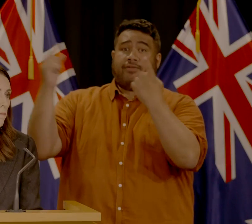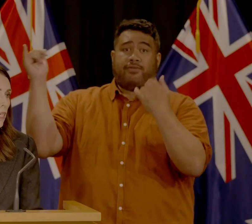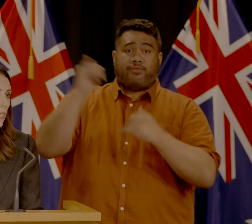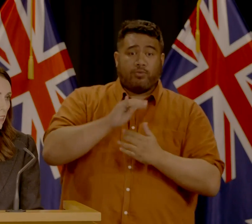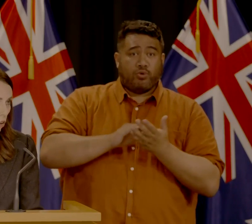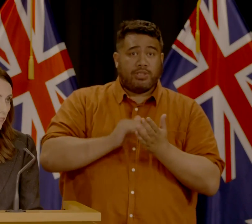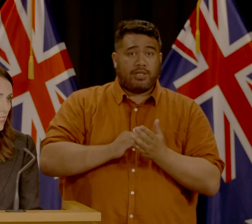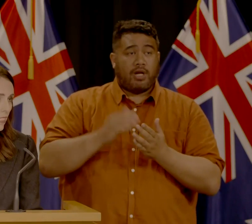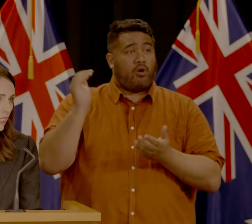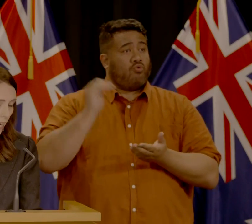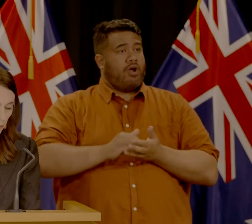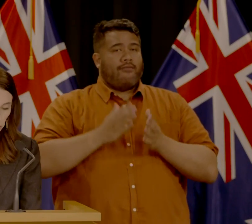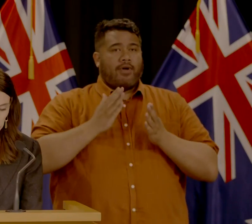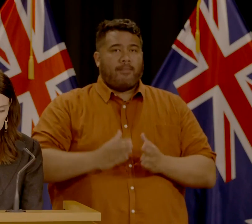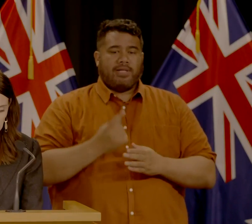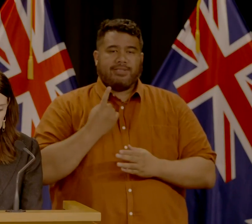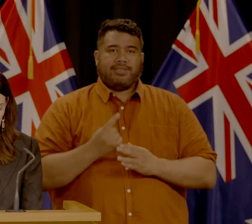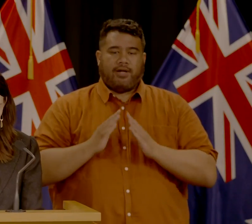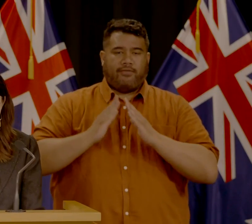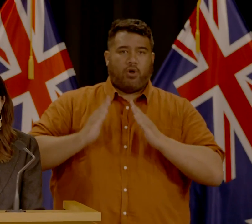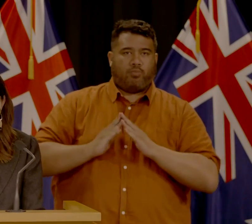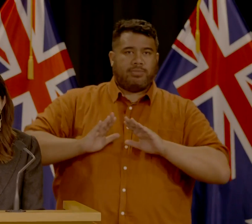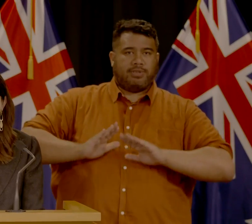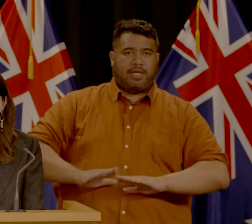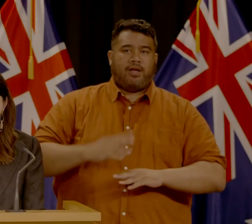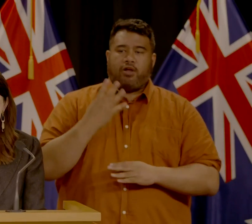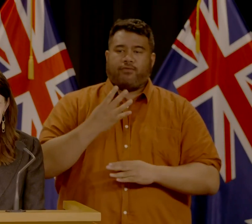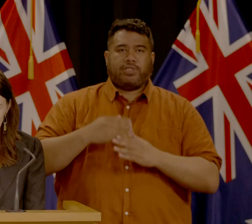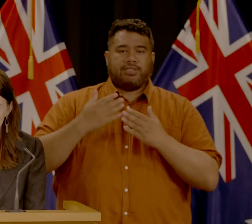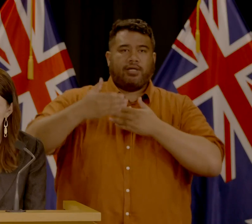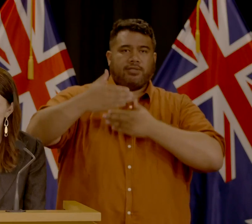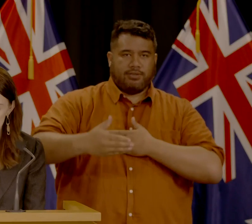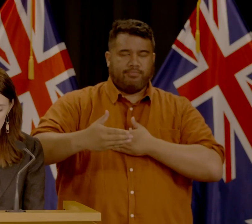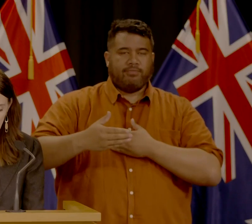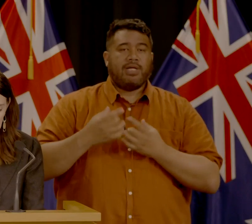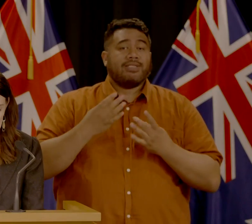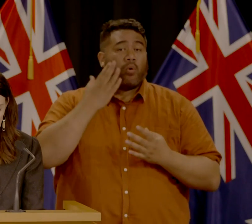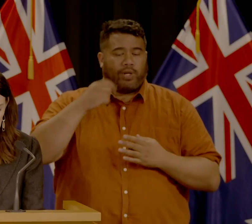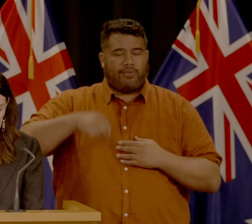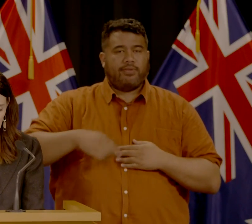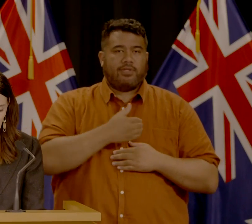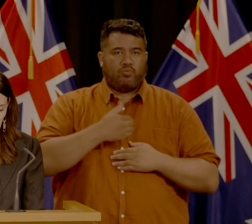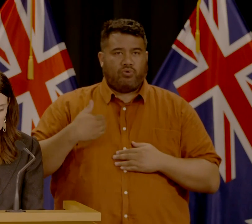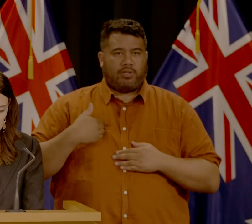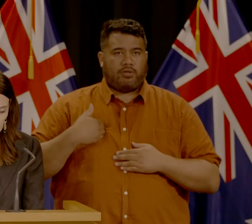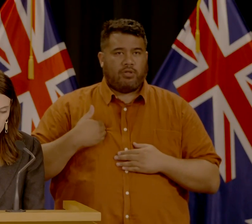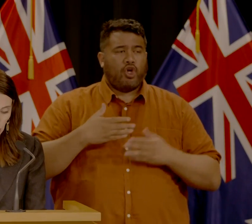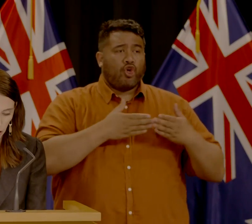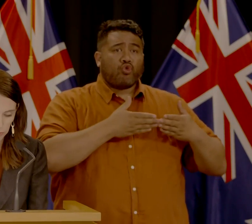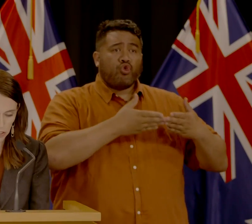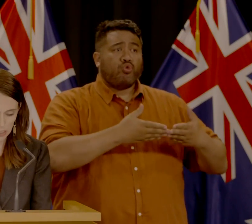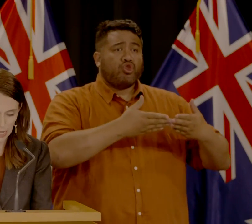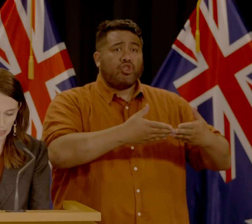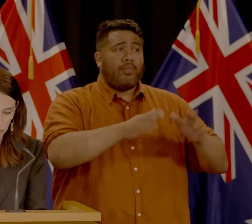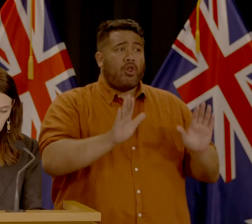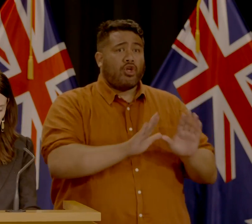days. This obviously came into effect this morning. We banned cruise ships from New Zealand. We stepped up our